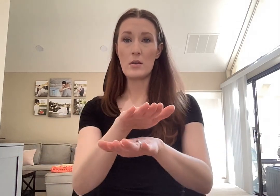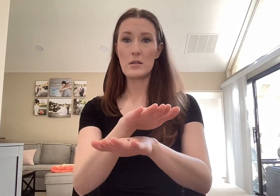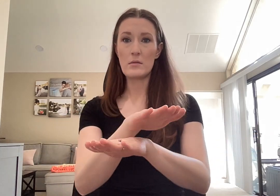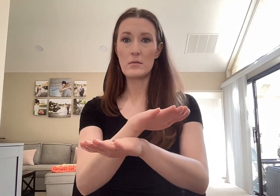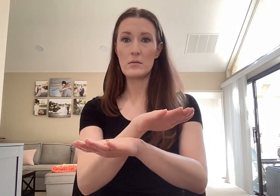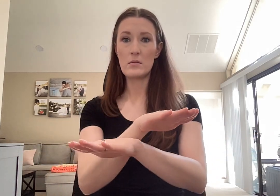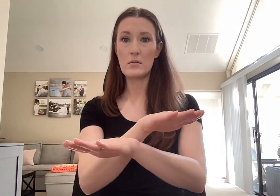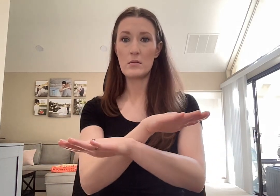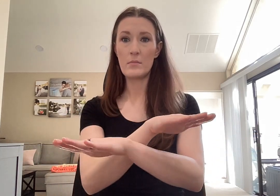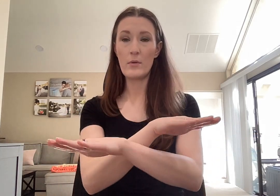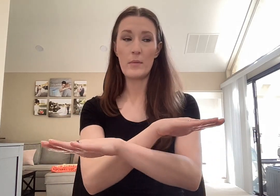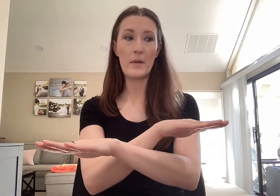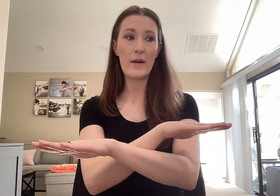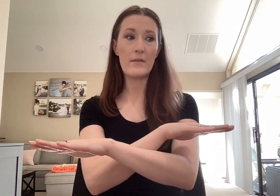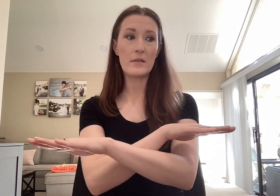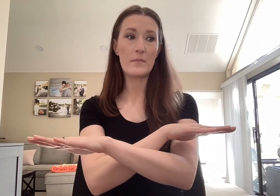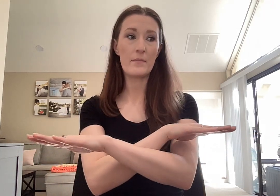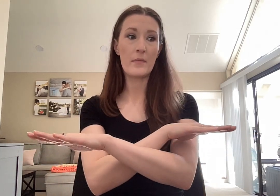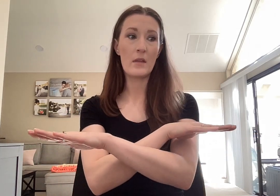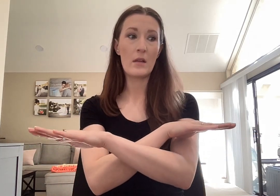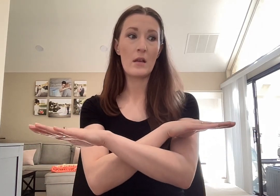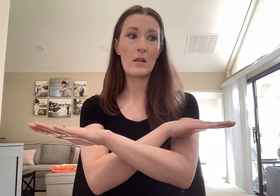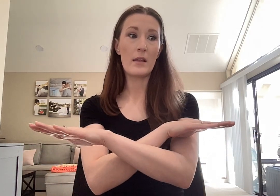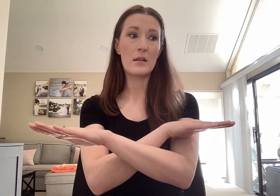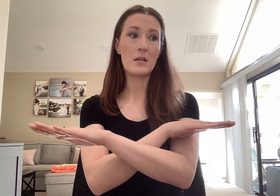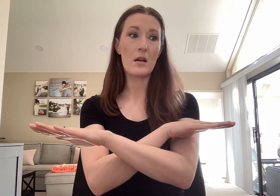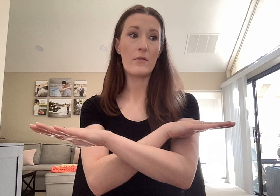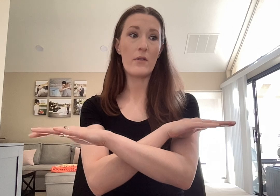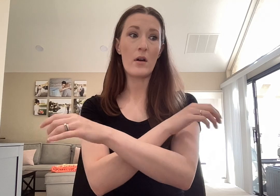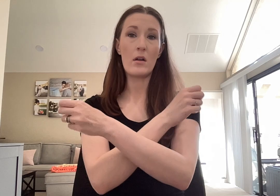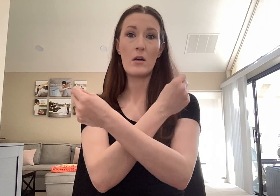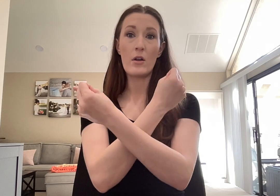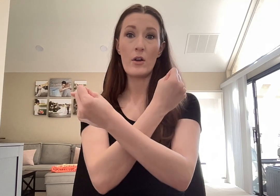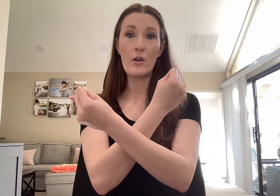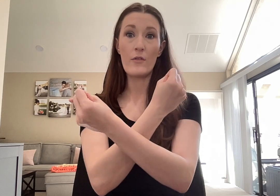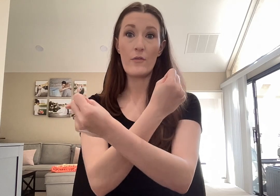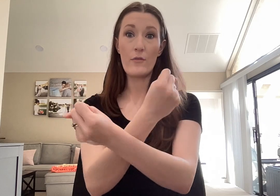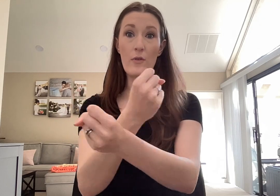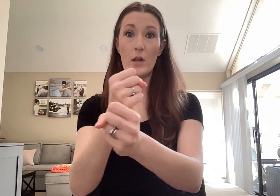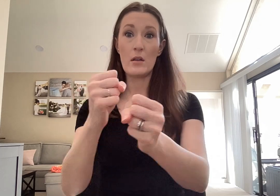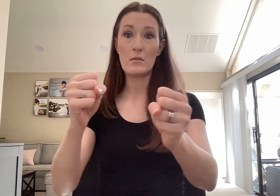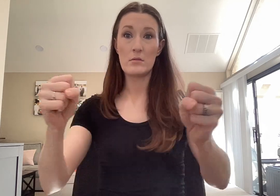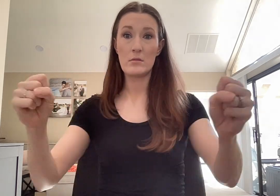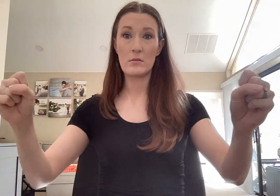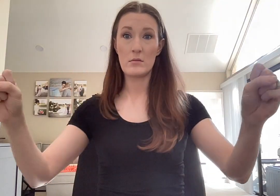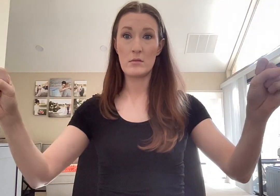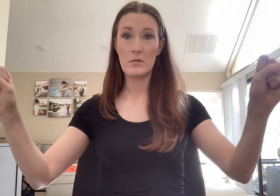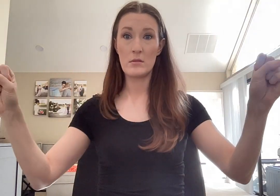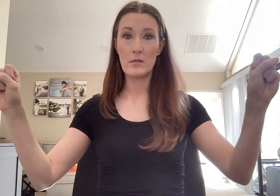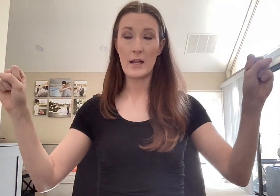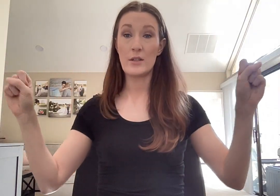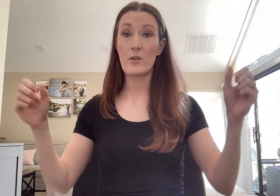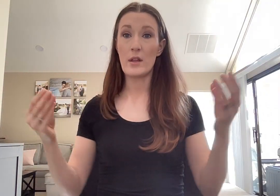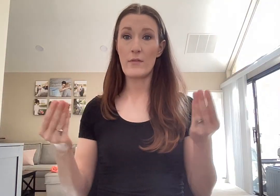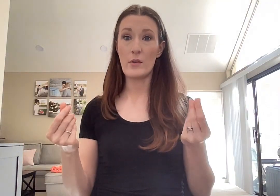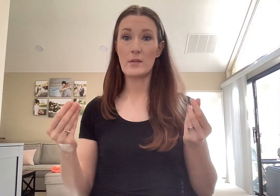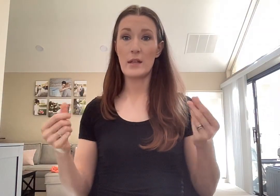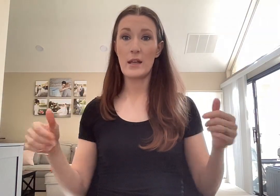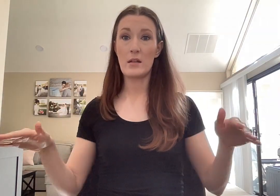cross with B5s. Land of the free. Okay, so that it flows.